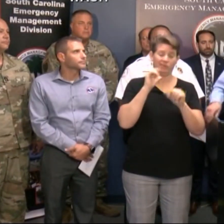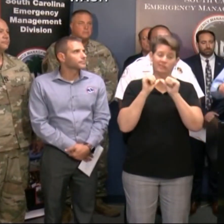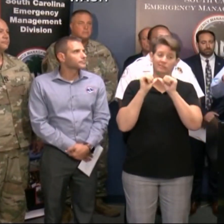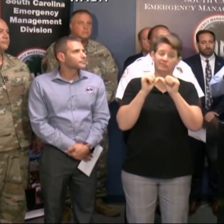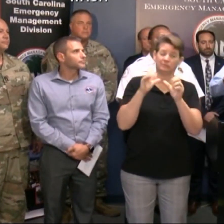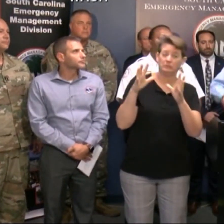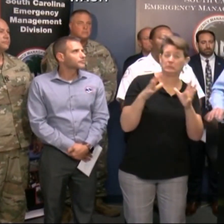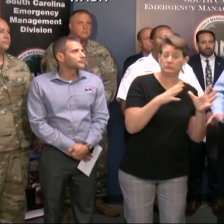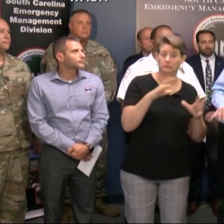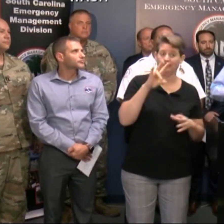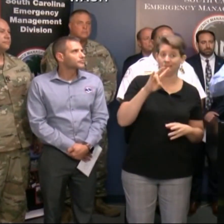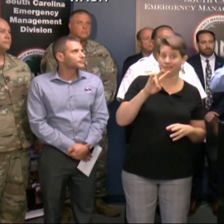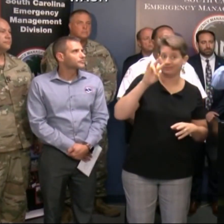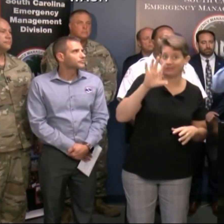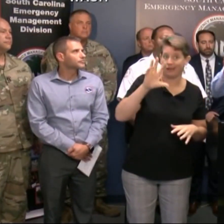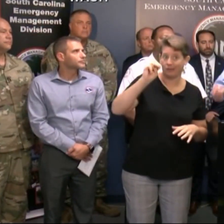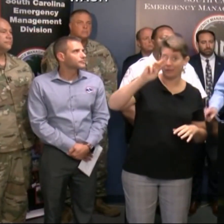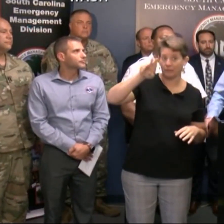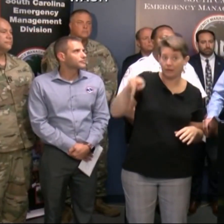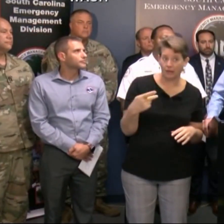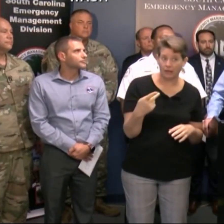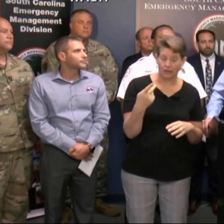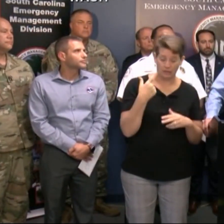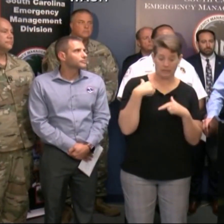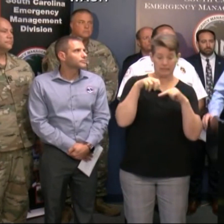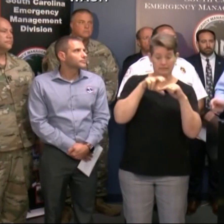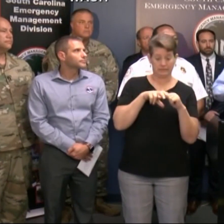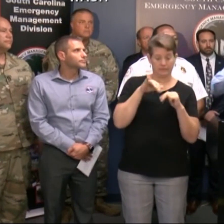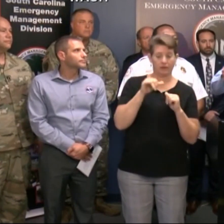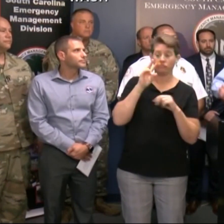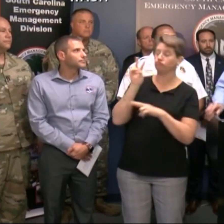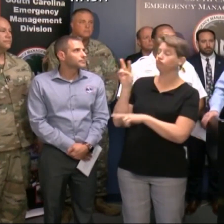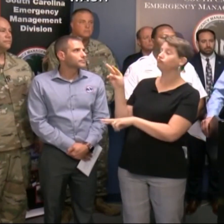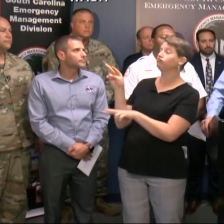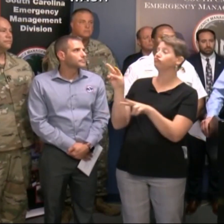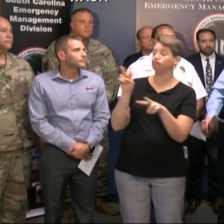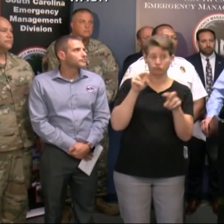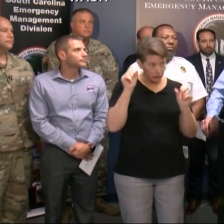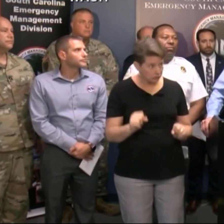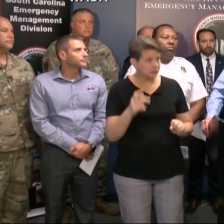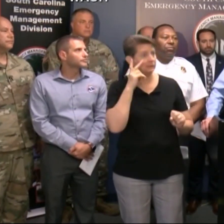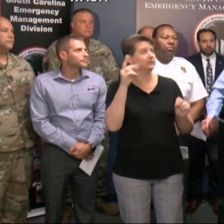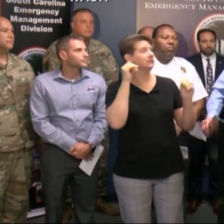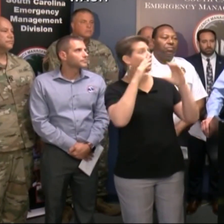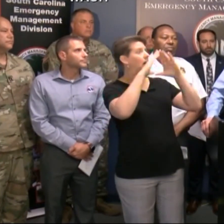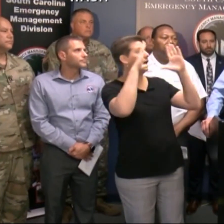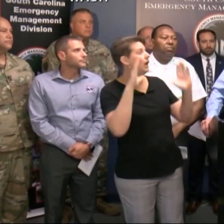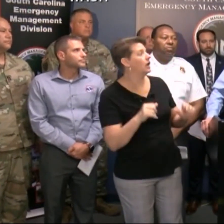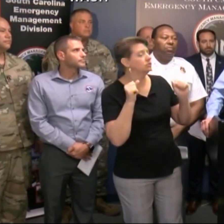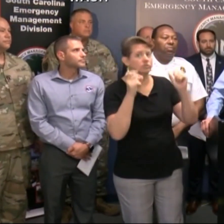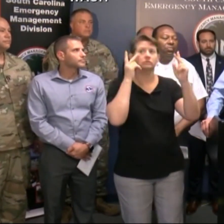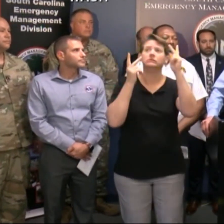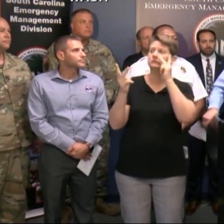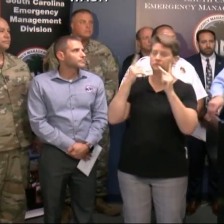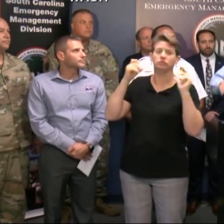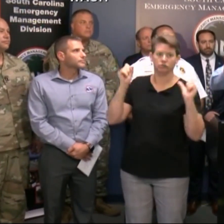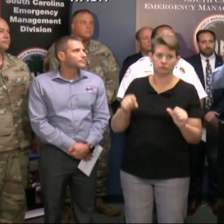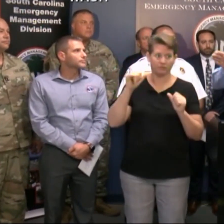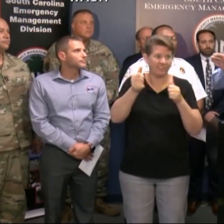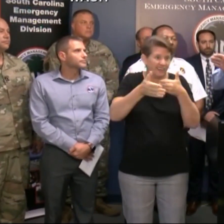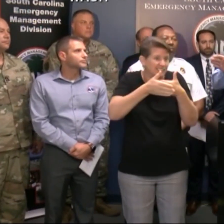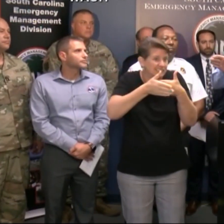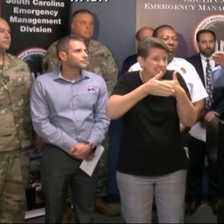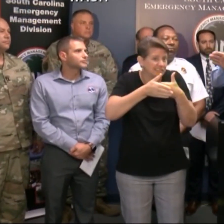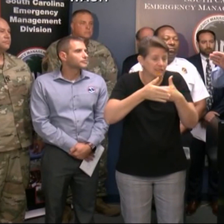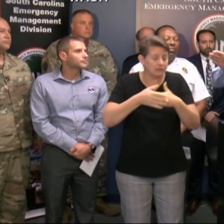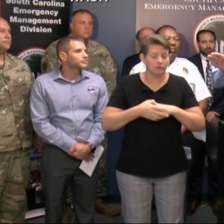an hour. And we were sitting on the dredge, and you could see land, you could see the houses, you could see everything. That's how close it is. And